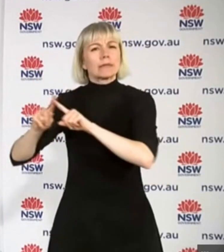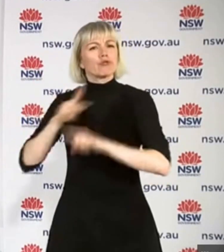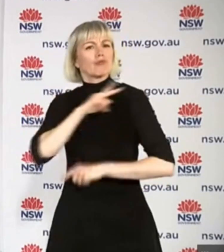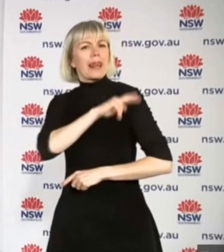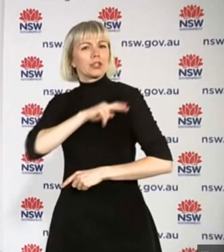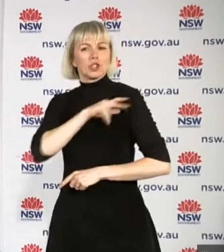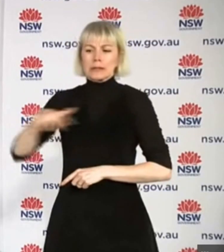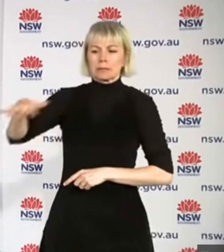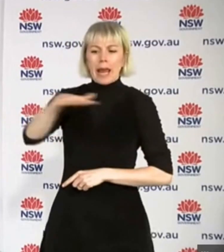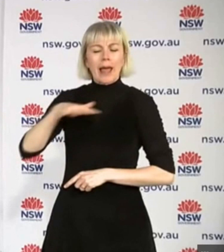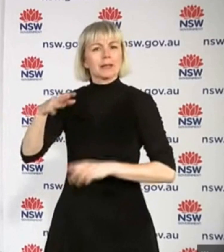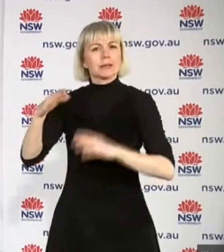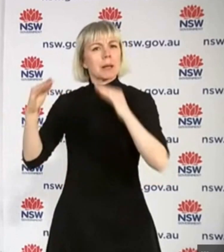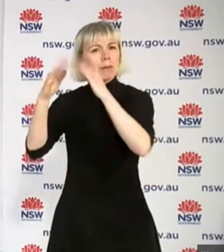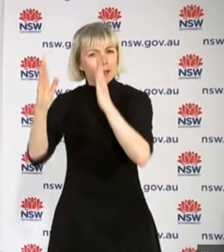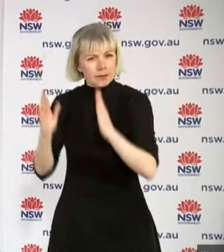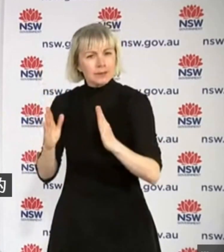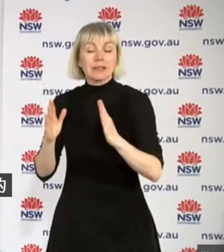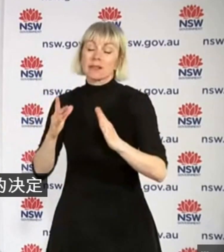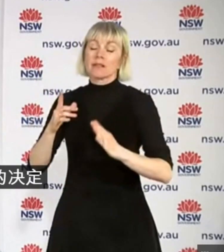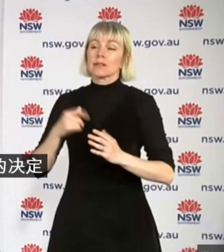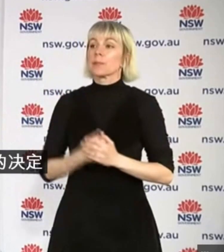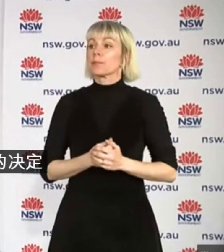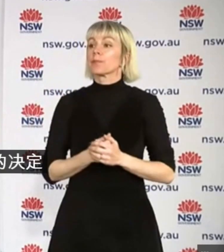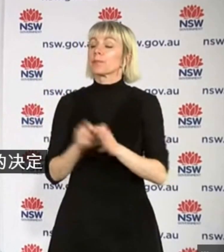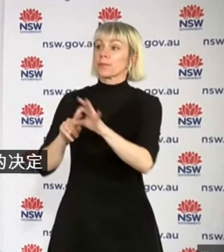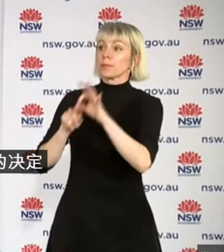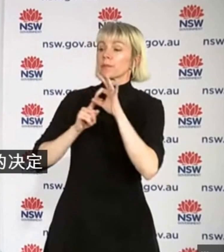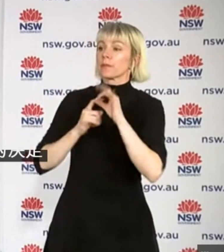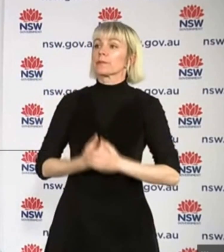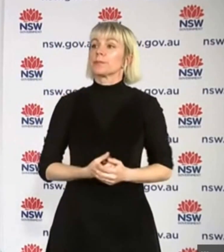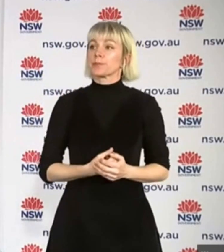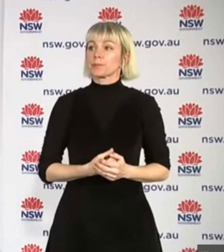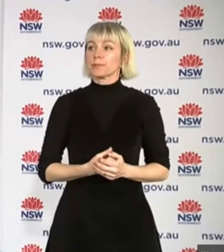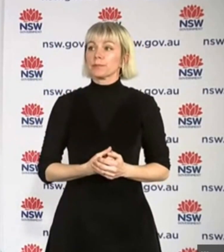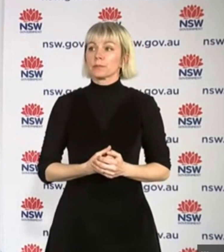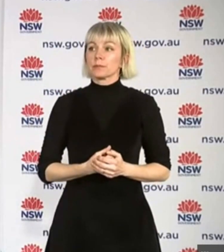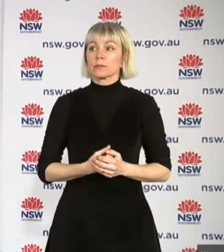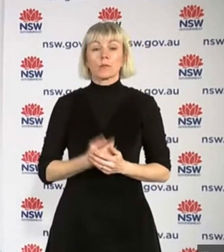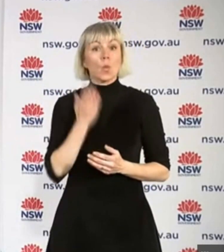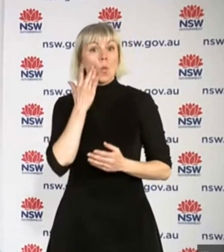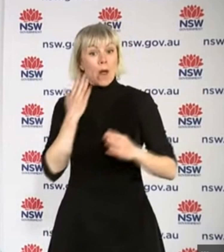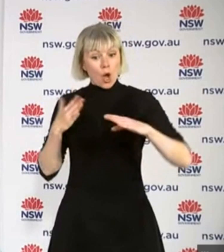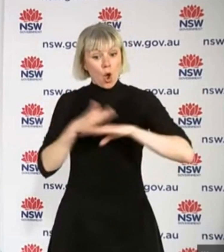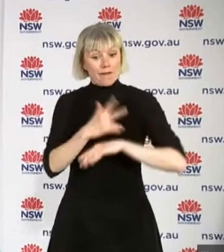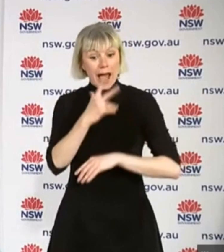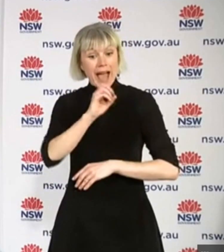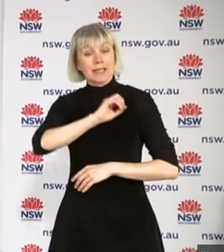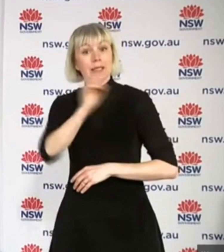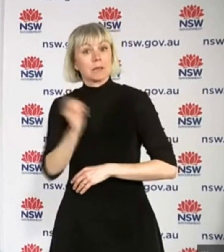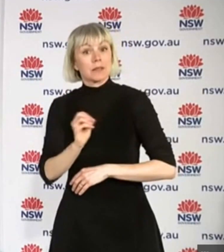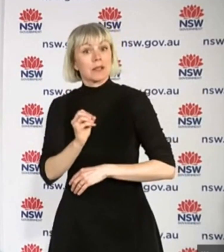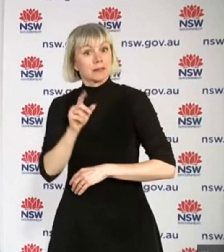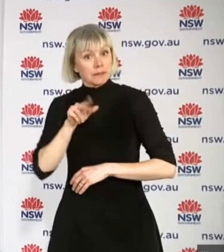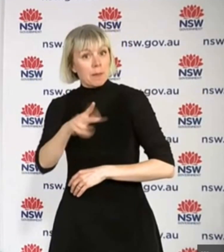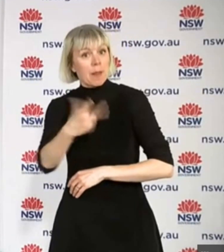decisions based on the most recent data we have. Premier, once we do this, once we get to 80%, can you guarantee that we won't have a statewide or a citywide